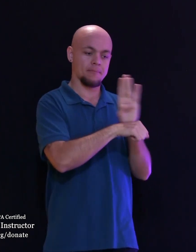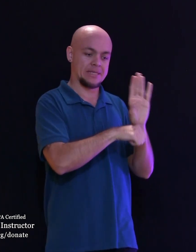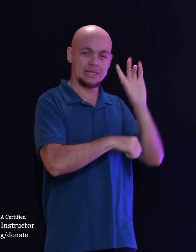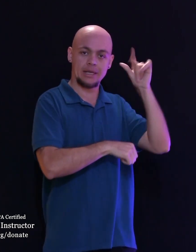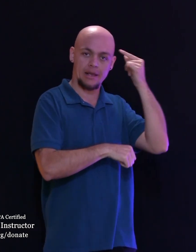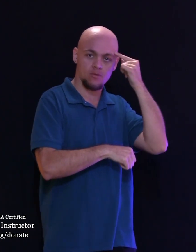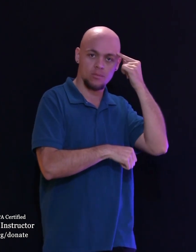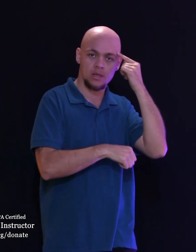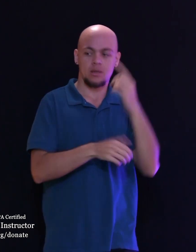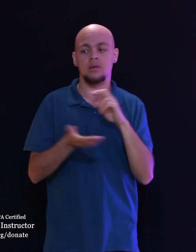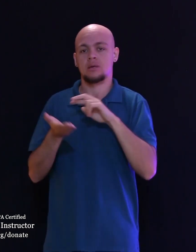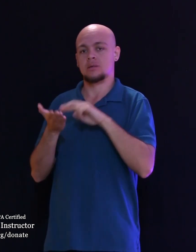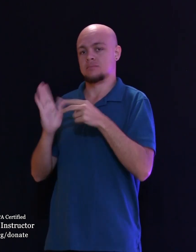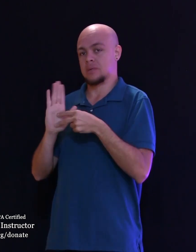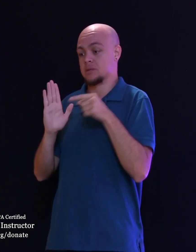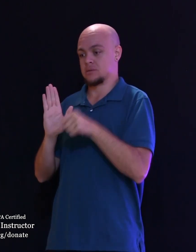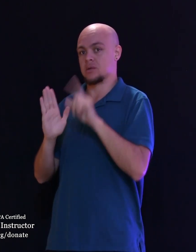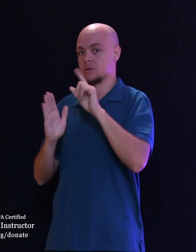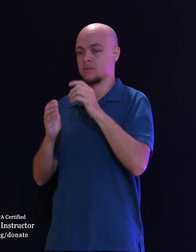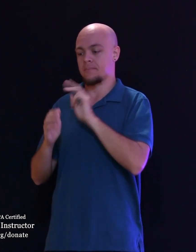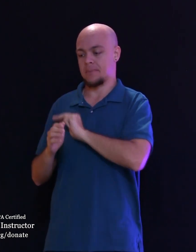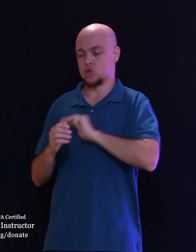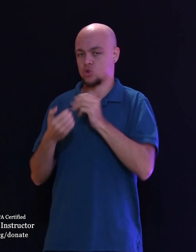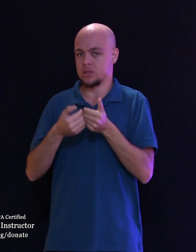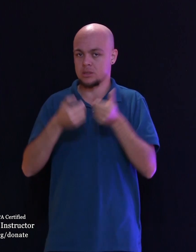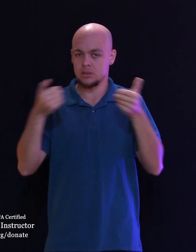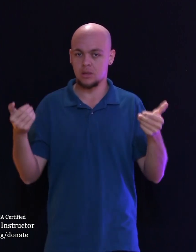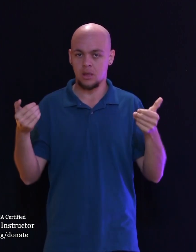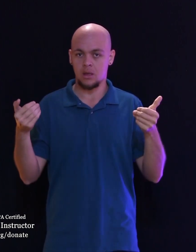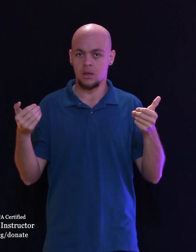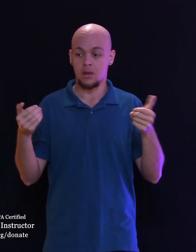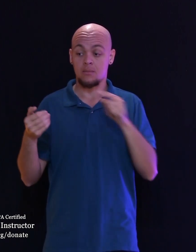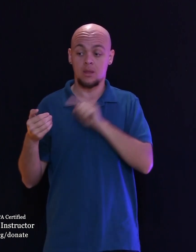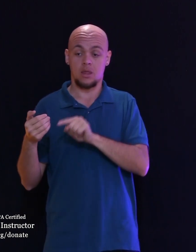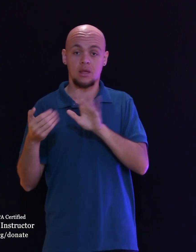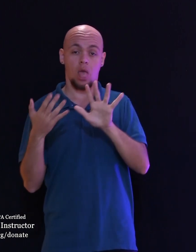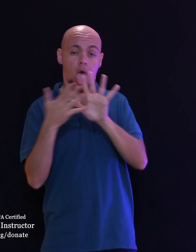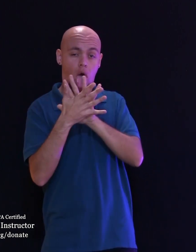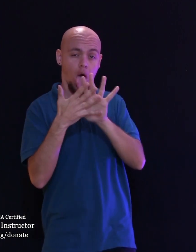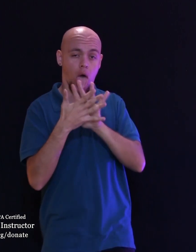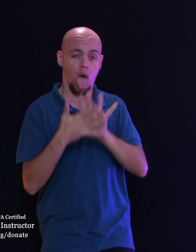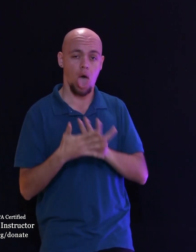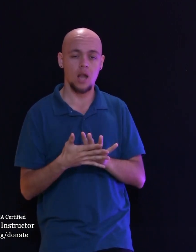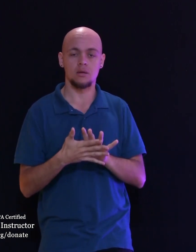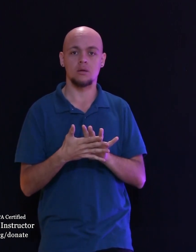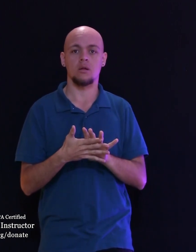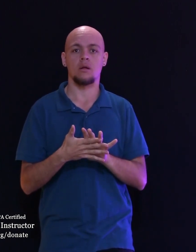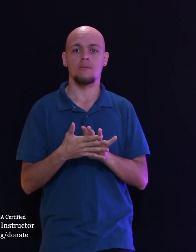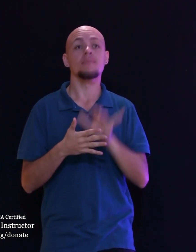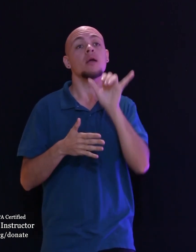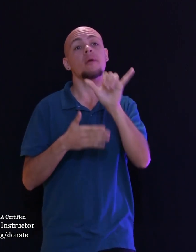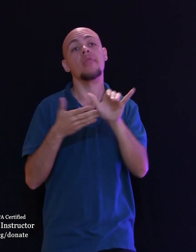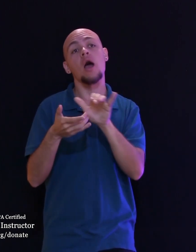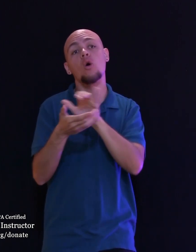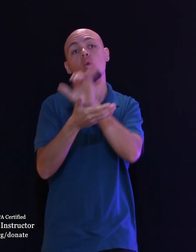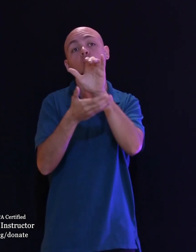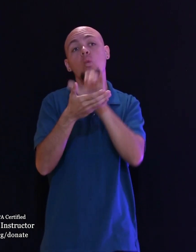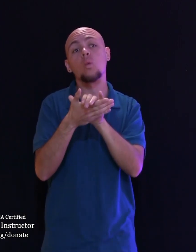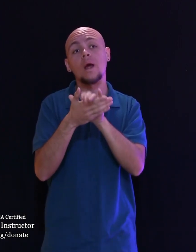government, we're not talking ministry. But we keep blurring those lines. People are talking about, well, what about that wedding